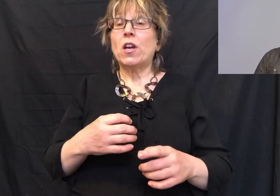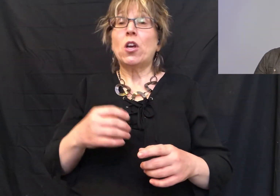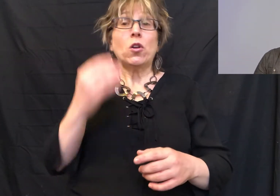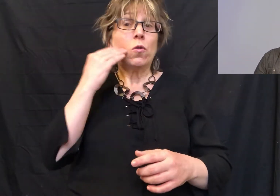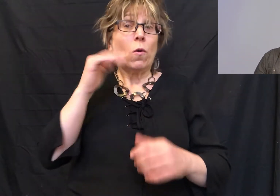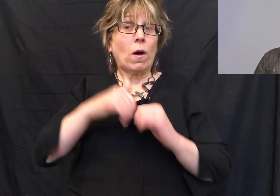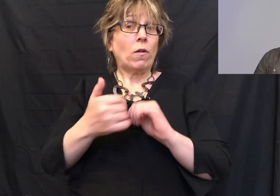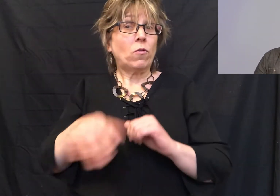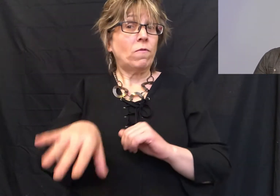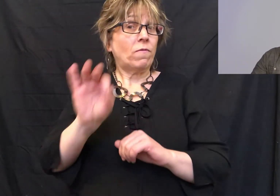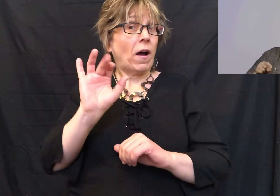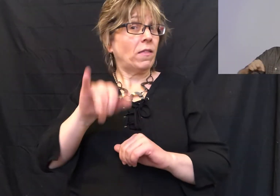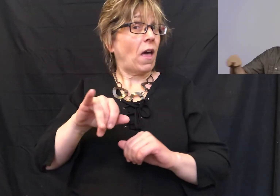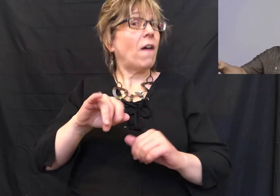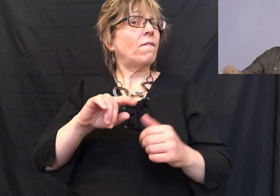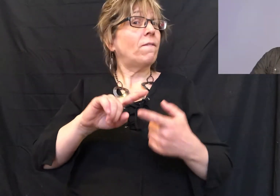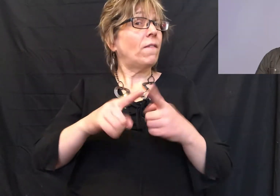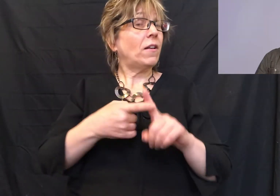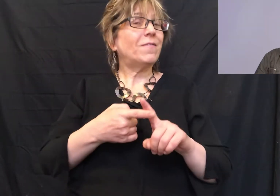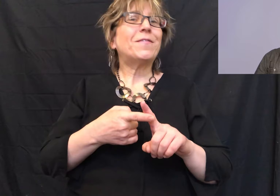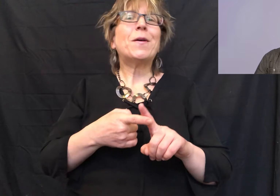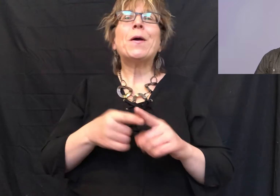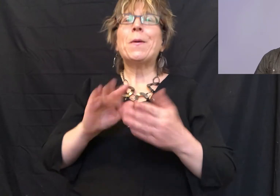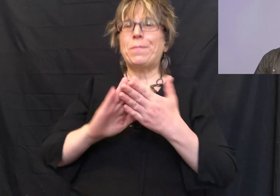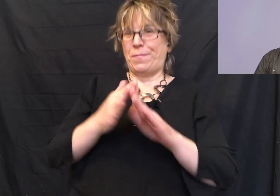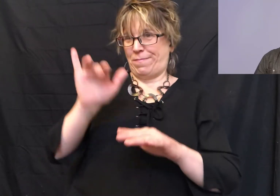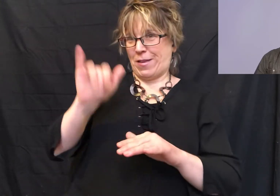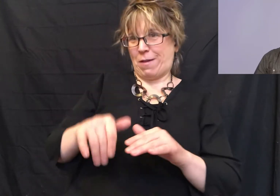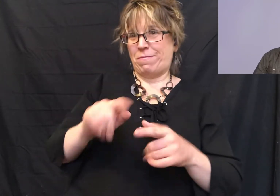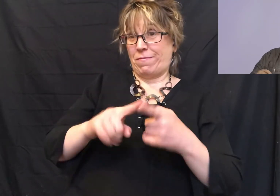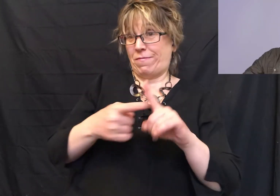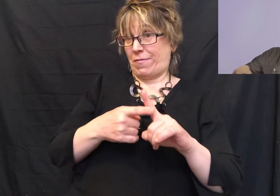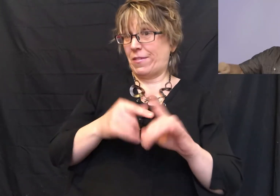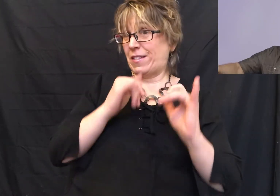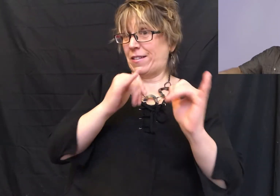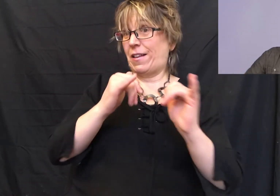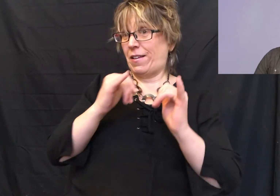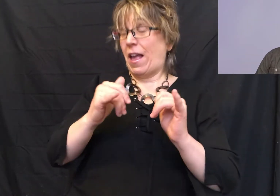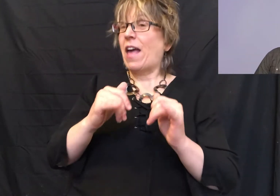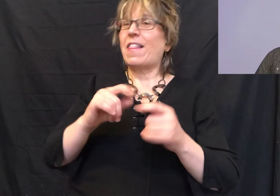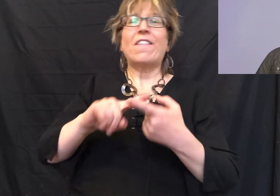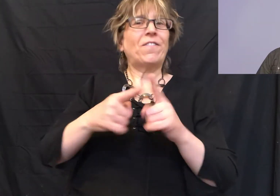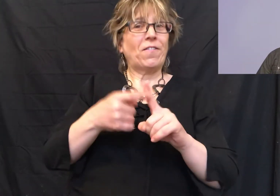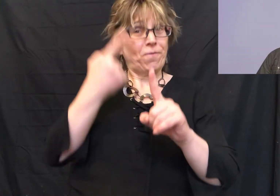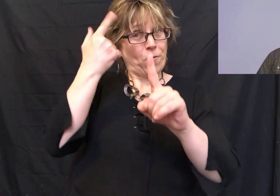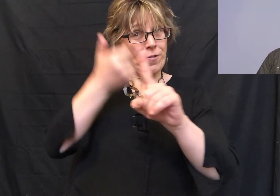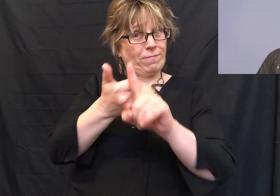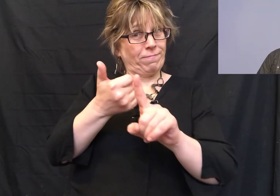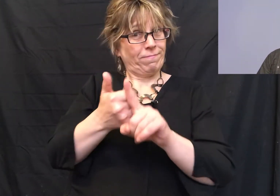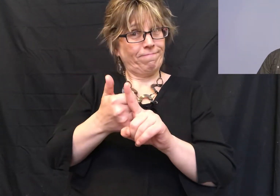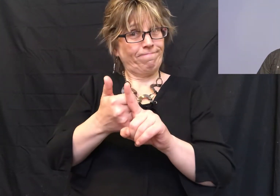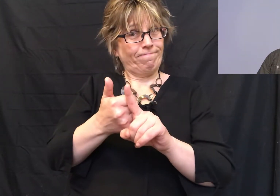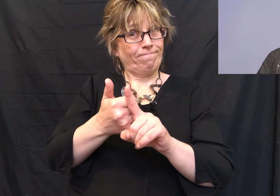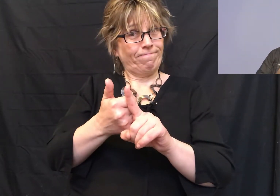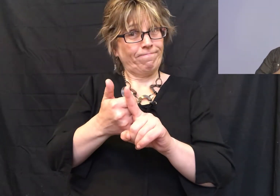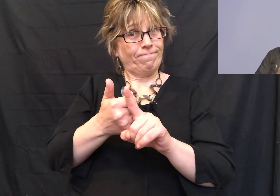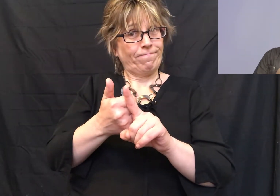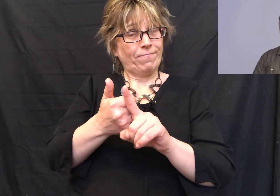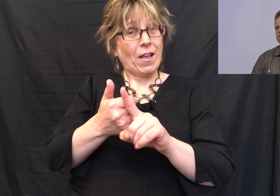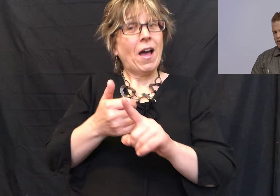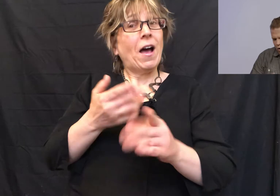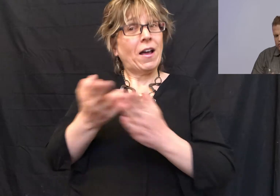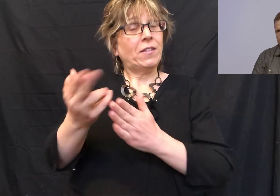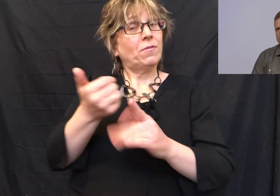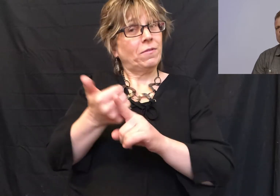friend? You be that friend. And you be that friend to yourself. You're honest